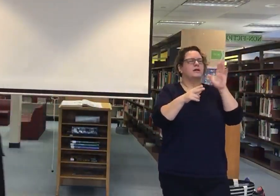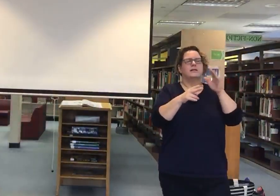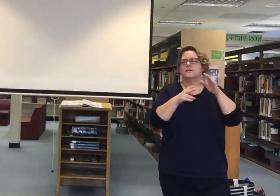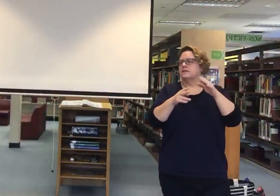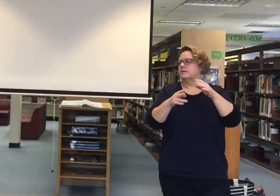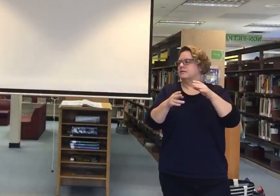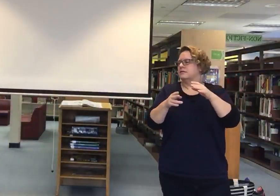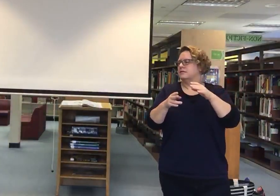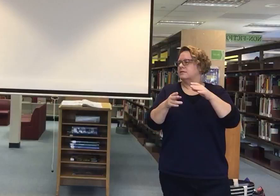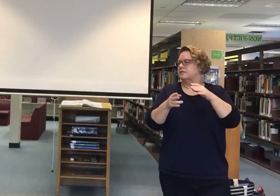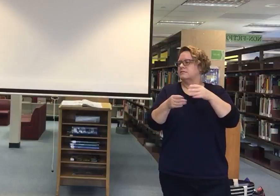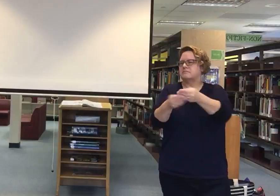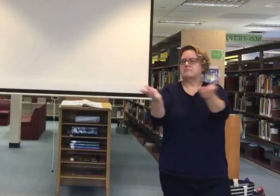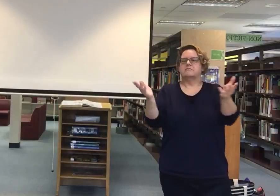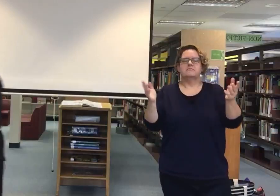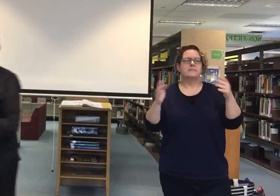here,